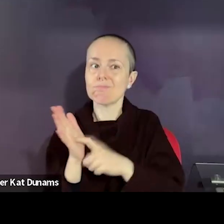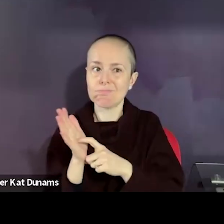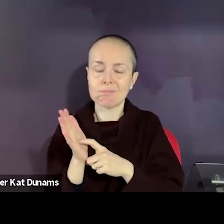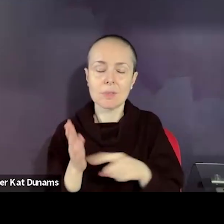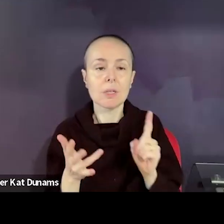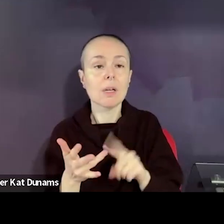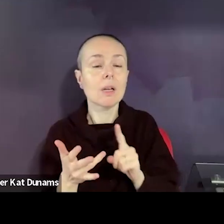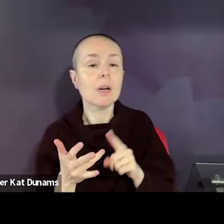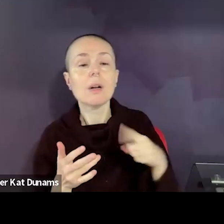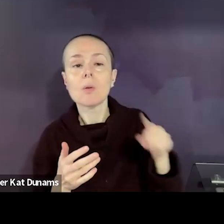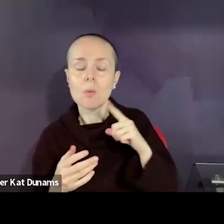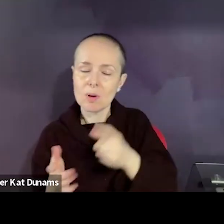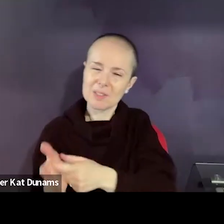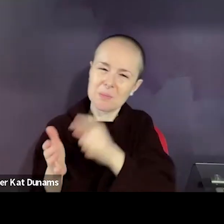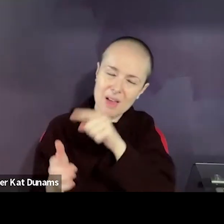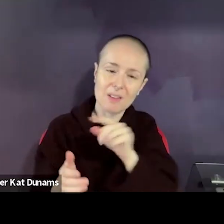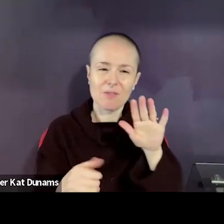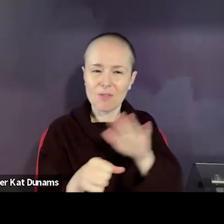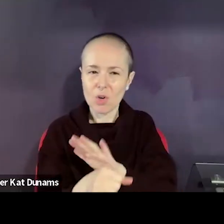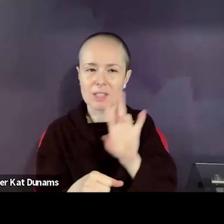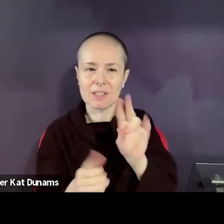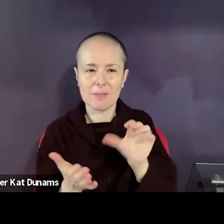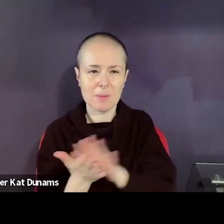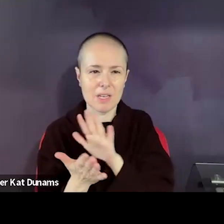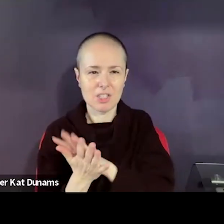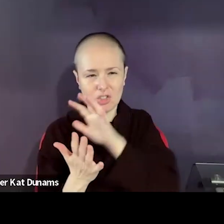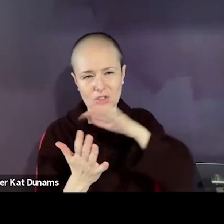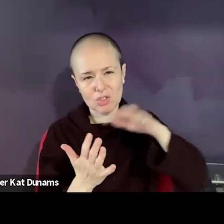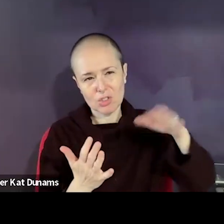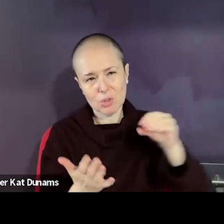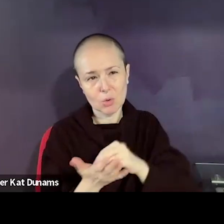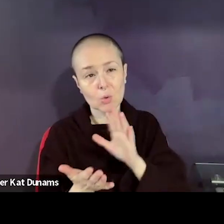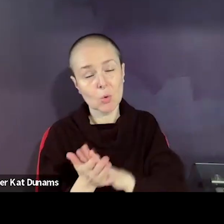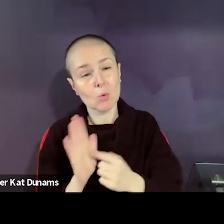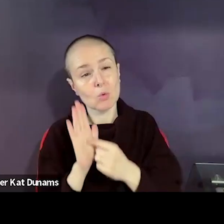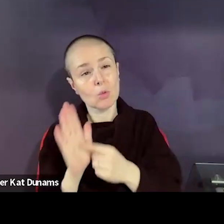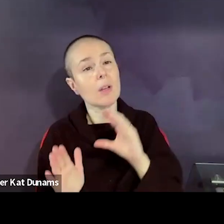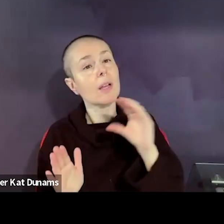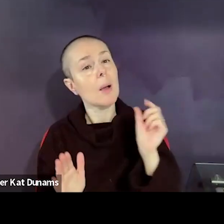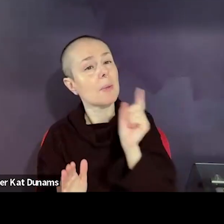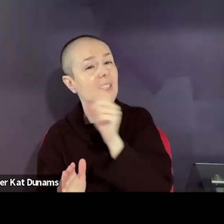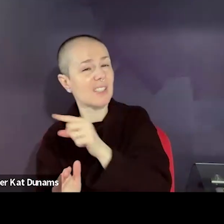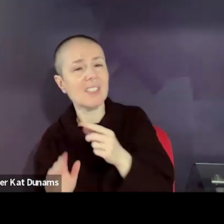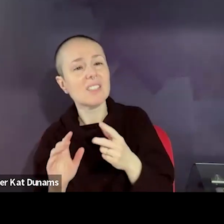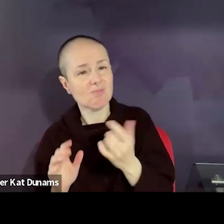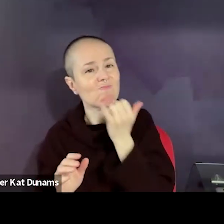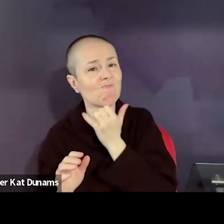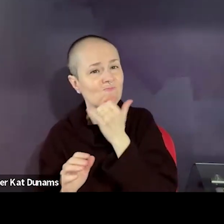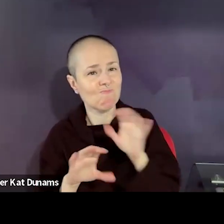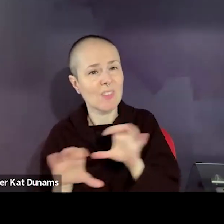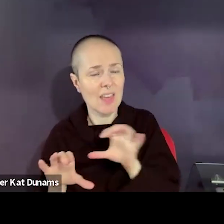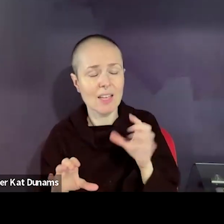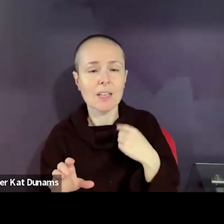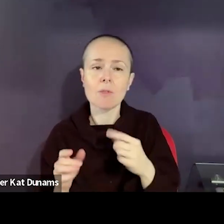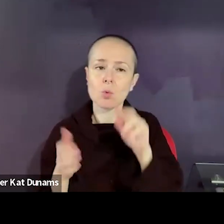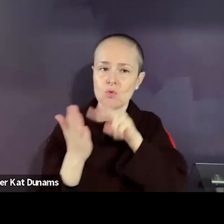Dallas Black post the full 7-page NLRB notice detailing the company's misconduct in the Dallas Morning News and be read out loud to all of their